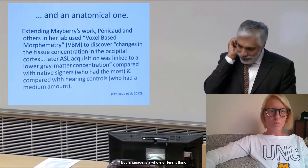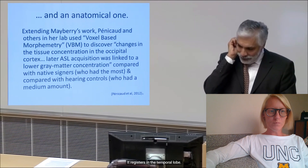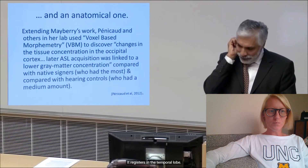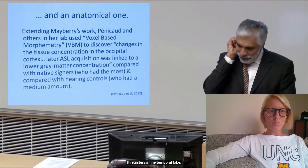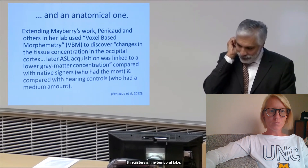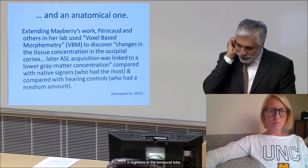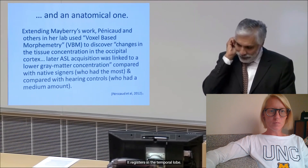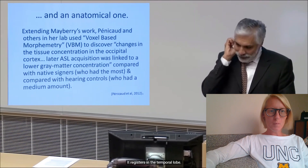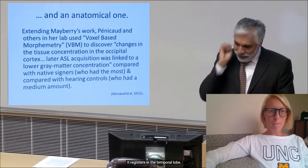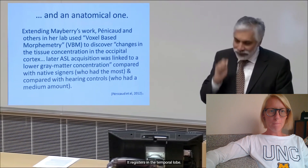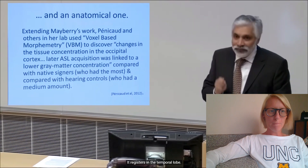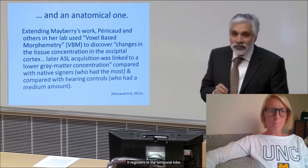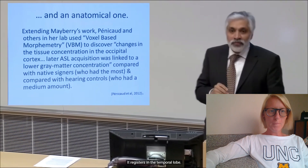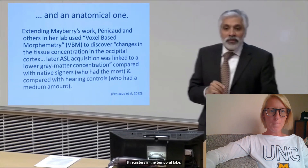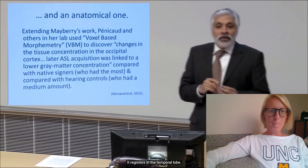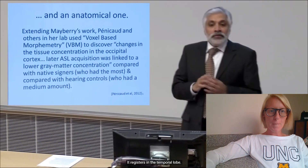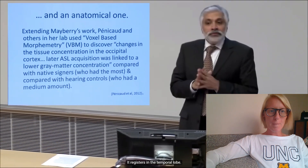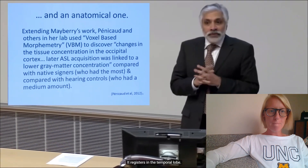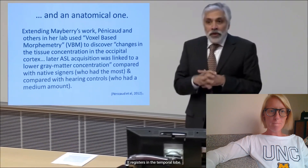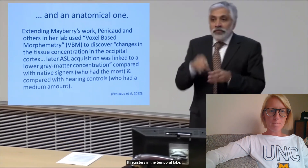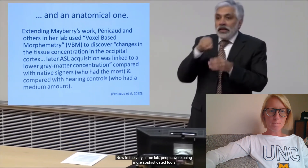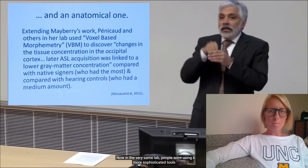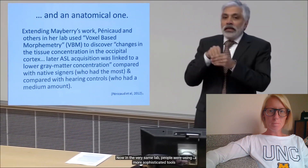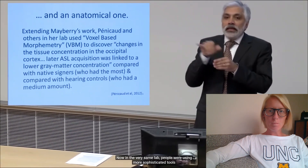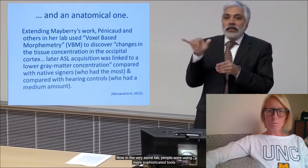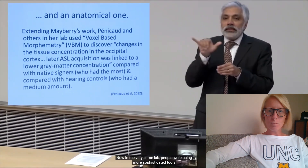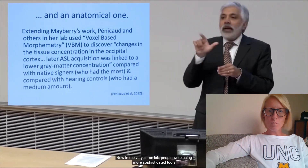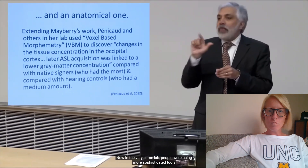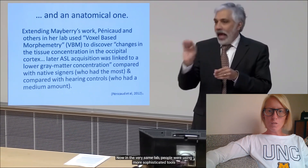thing, and it registers in the temporal lobe.